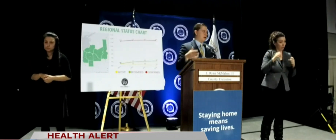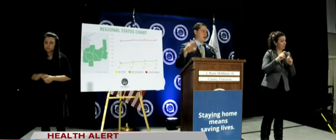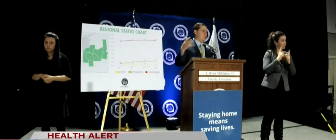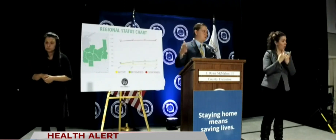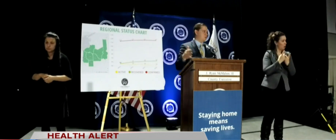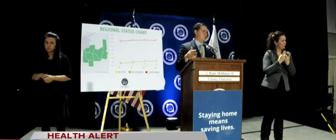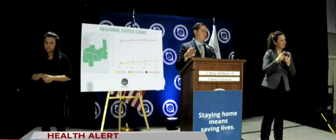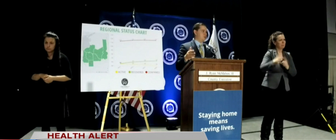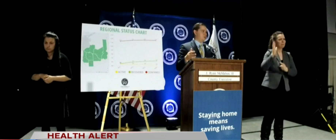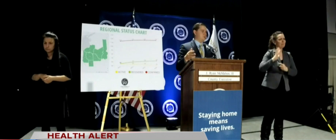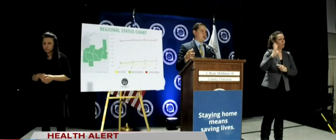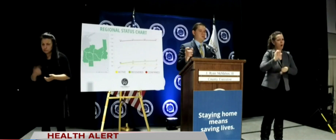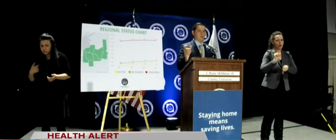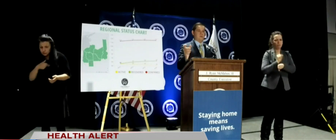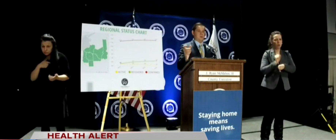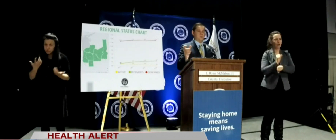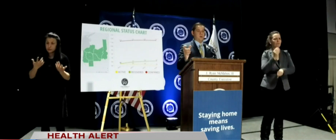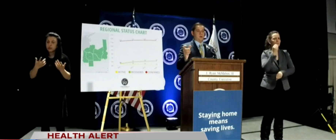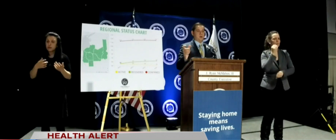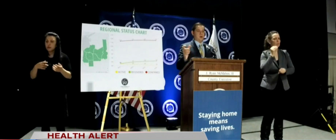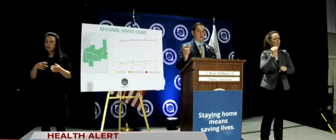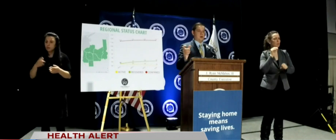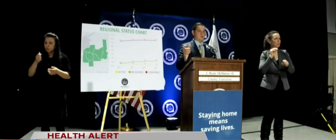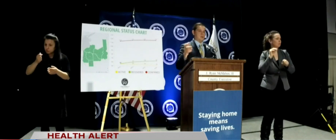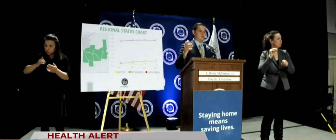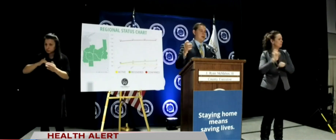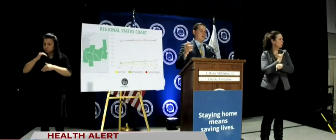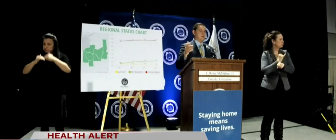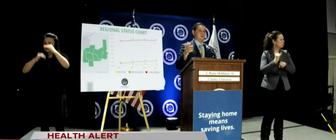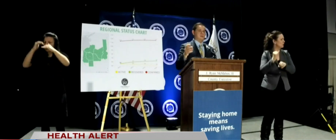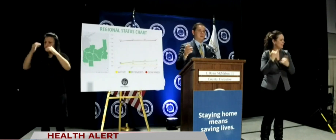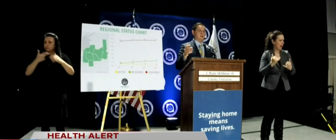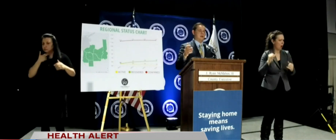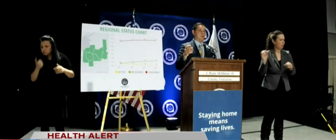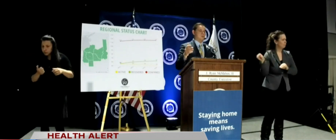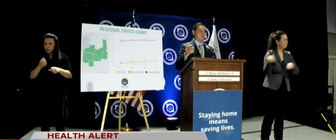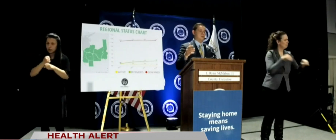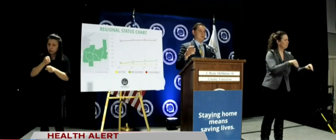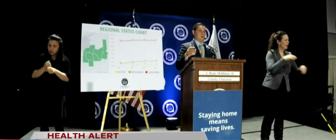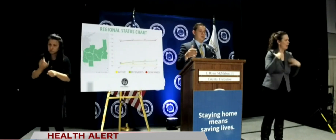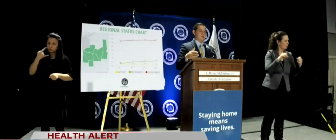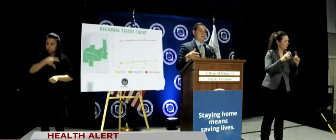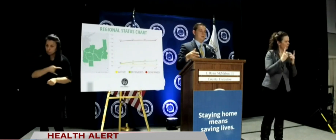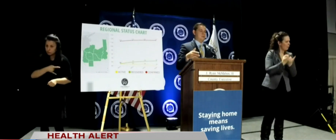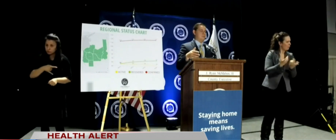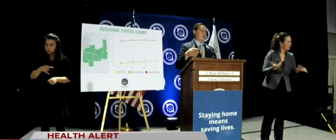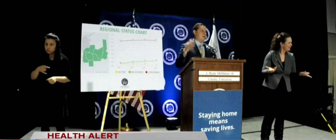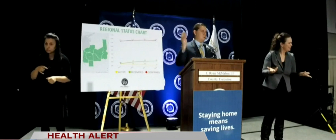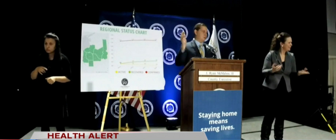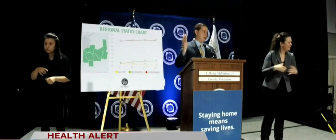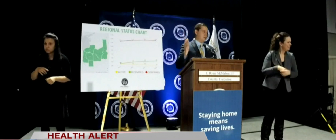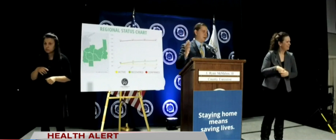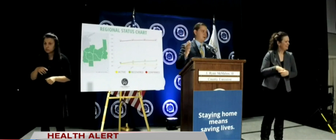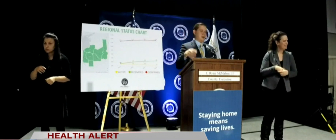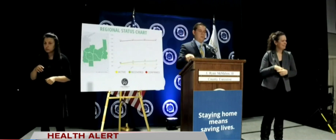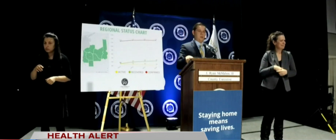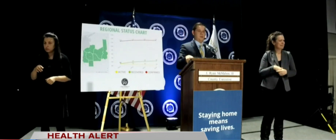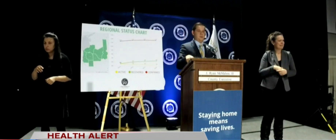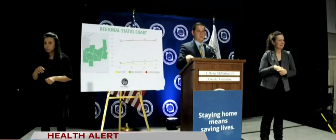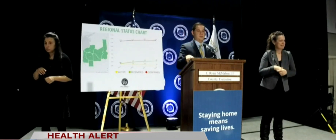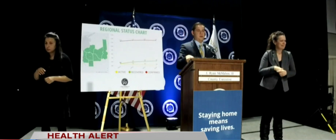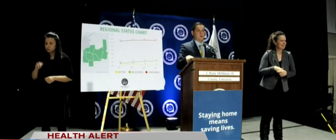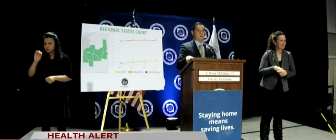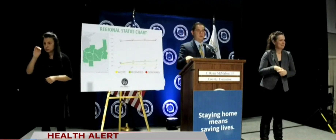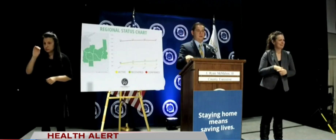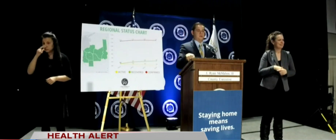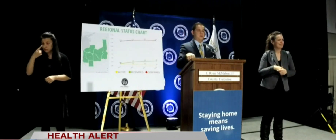our economic situation as far as revenue. Our sales tax is just getting absolutely dismantled on a day in, day out